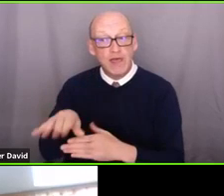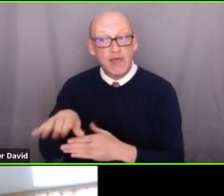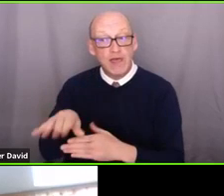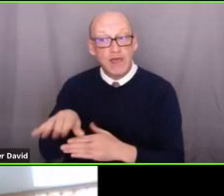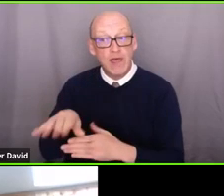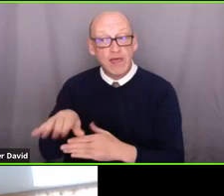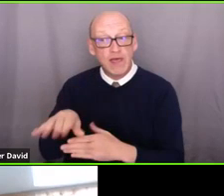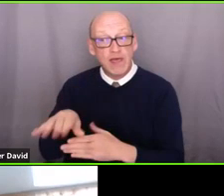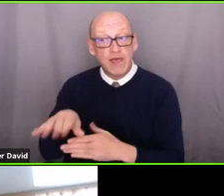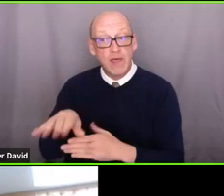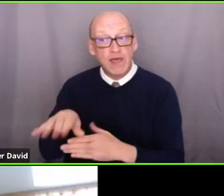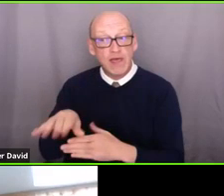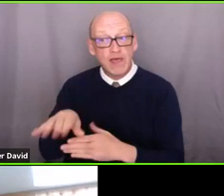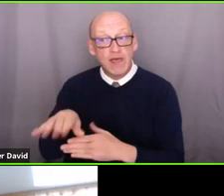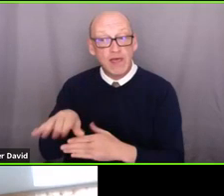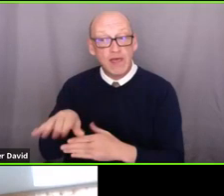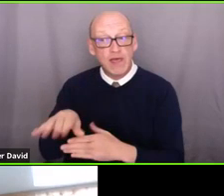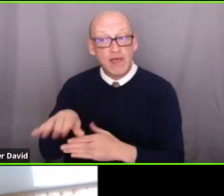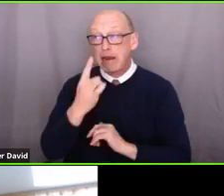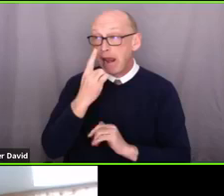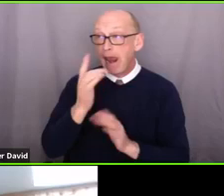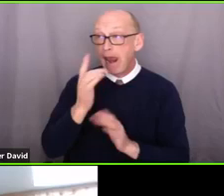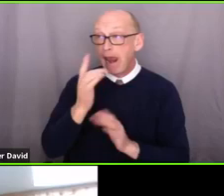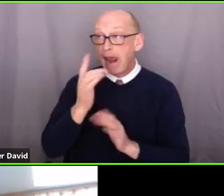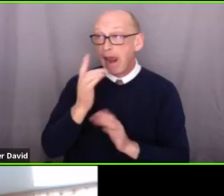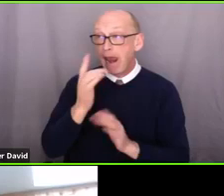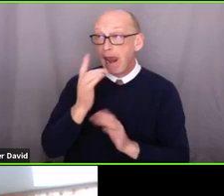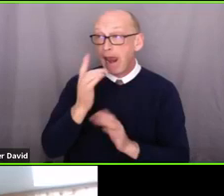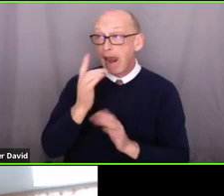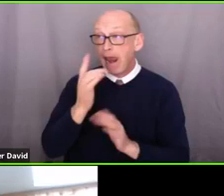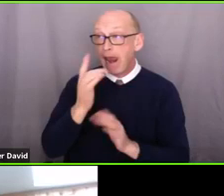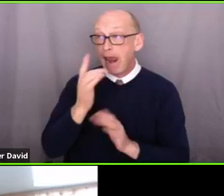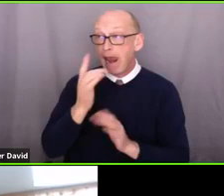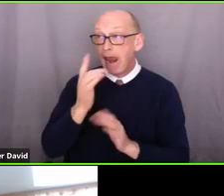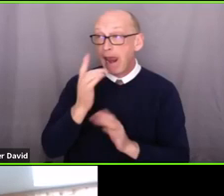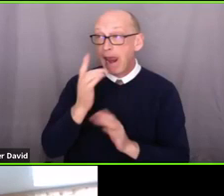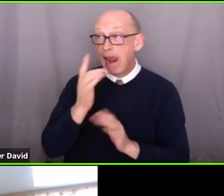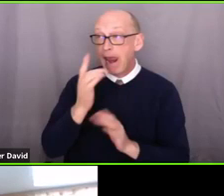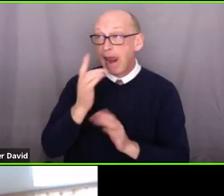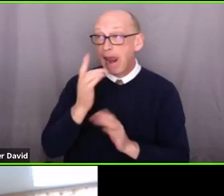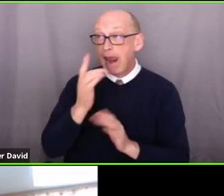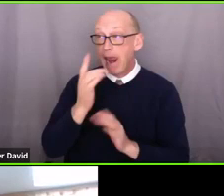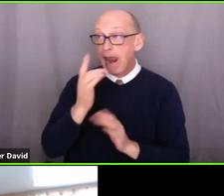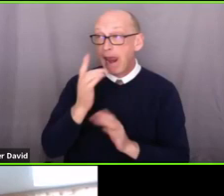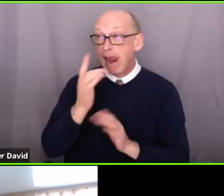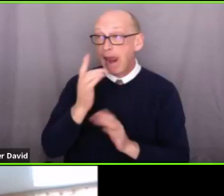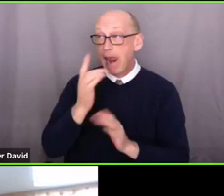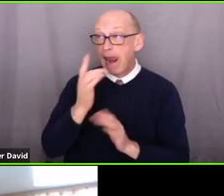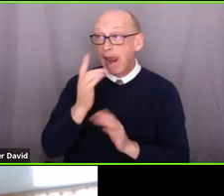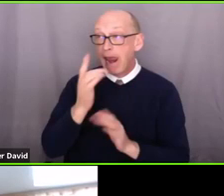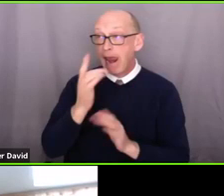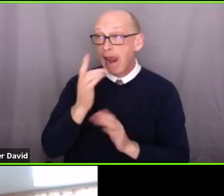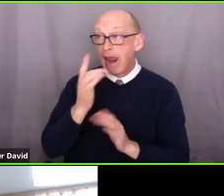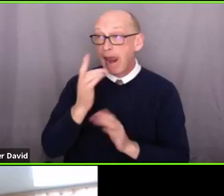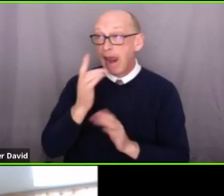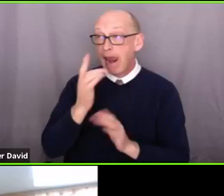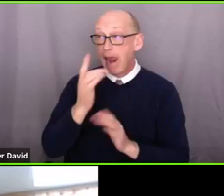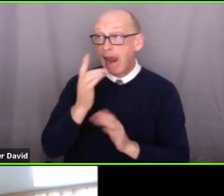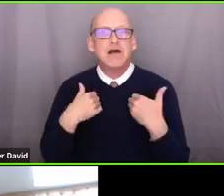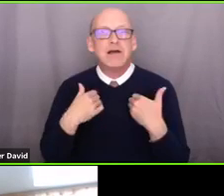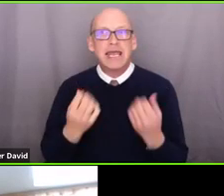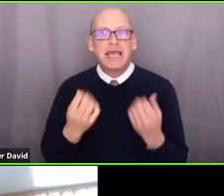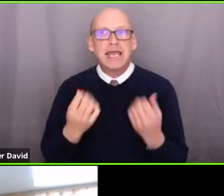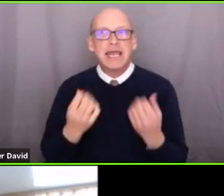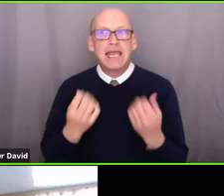contacting me, asking me if they could join as a volunteer. So I think it's just a matter of how much we want to open the